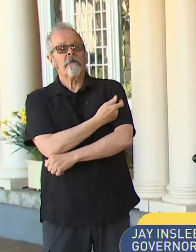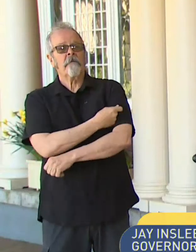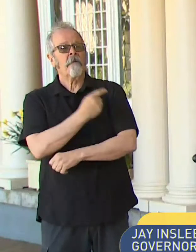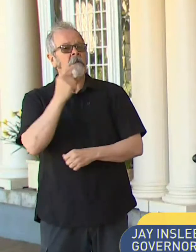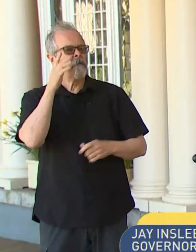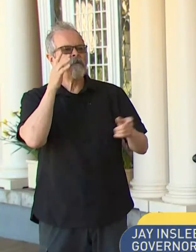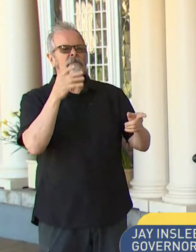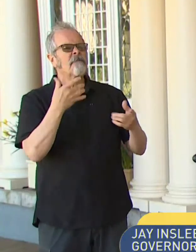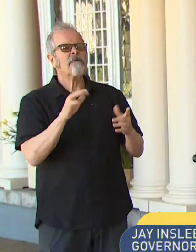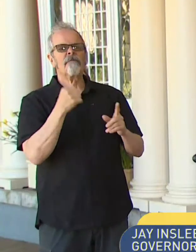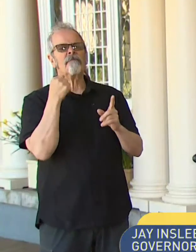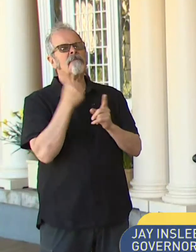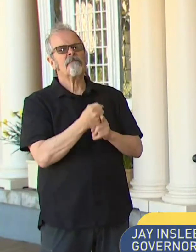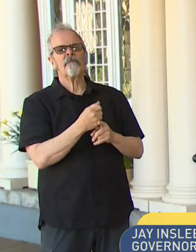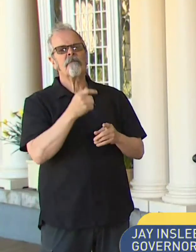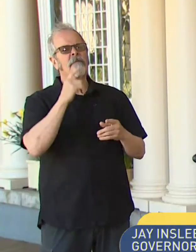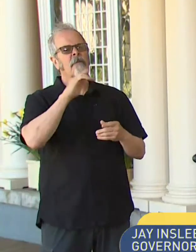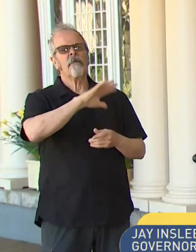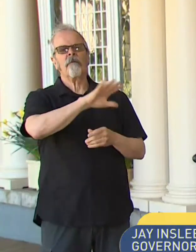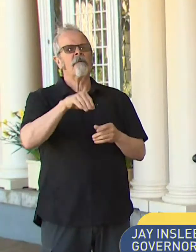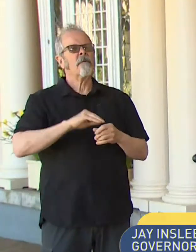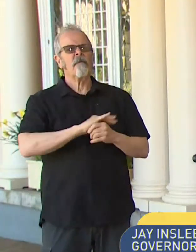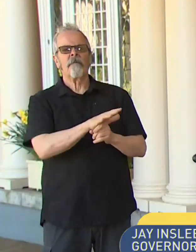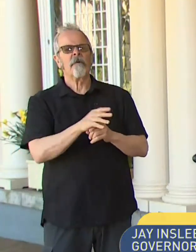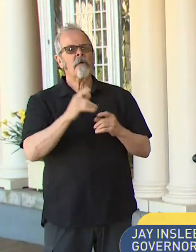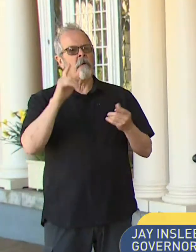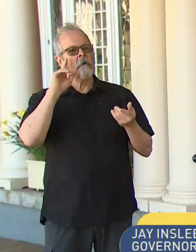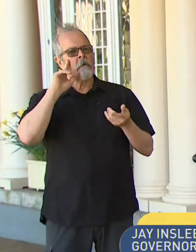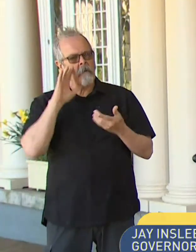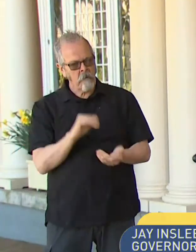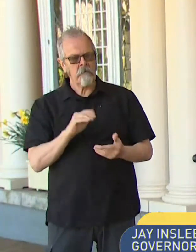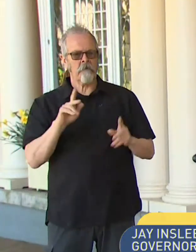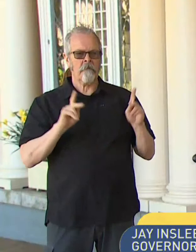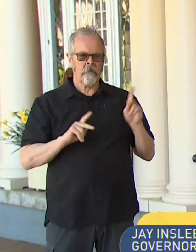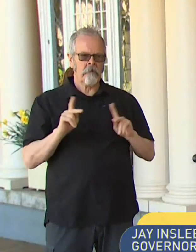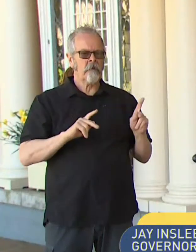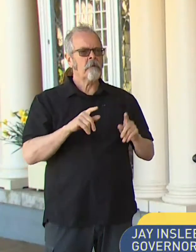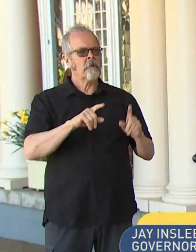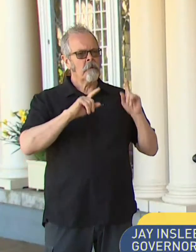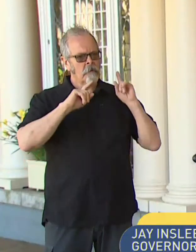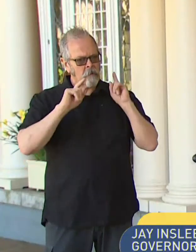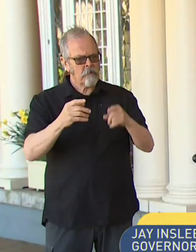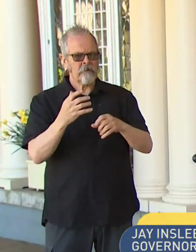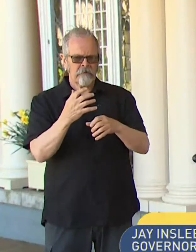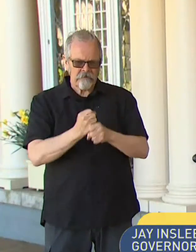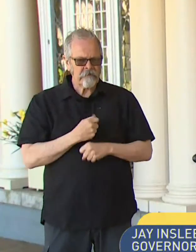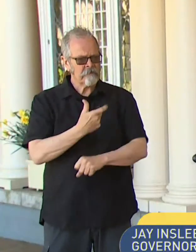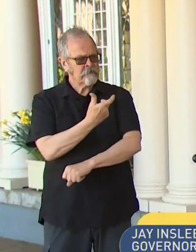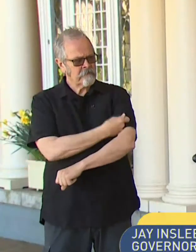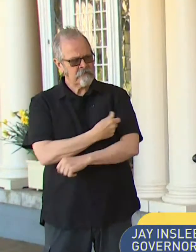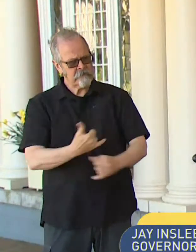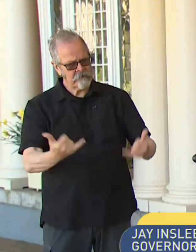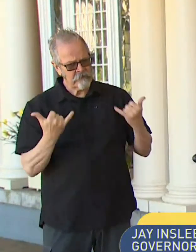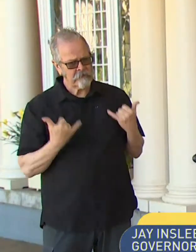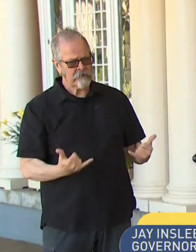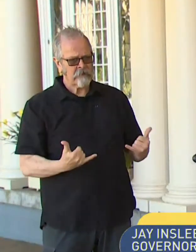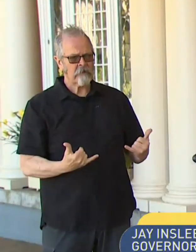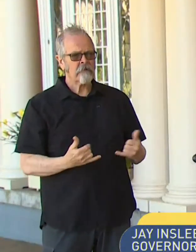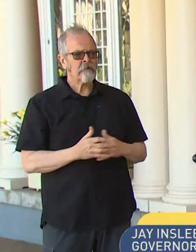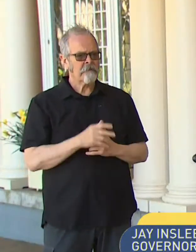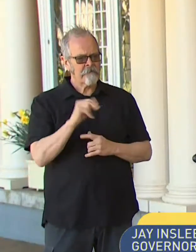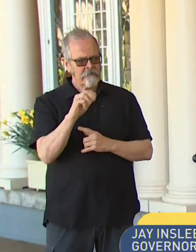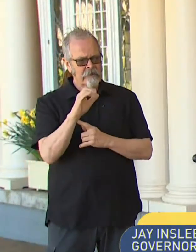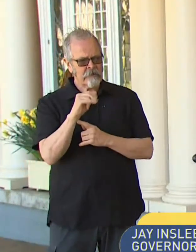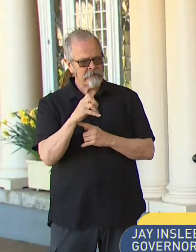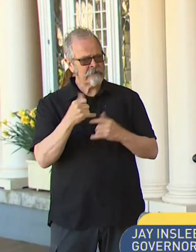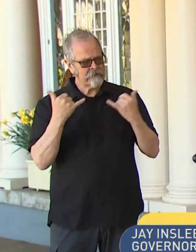for this COVID. And we hope people will do both. Get a vaccine. Today's Vax Day. Everybody's eligible over the age